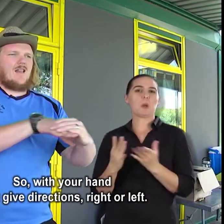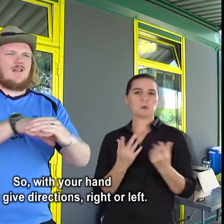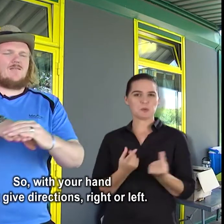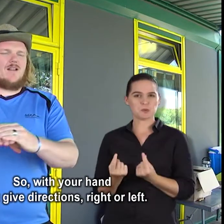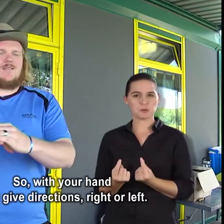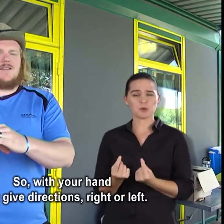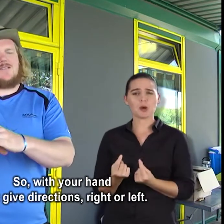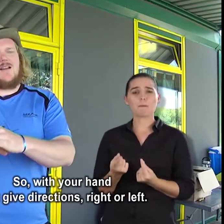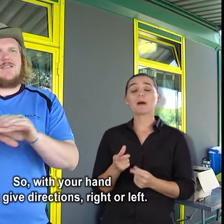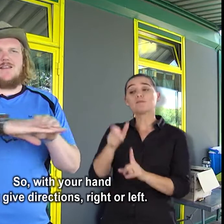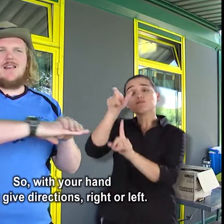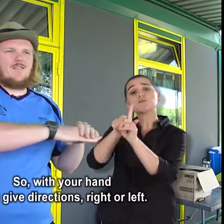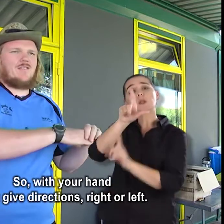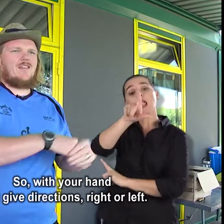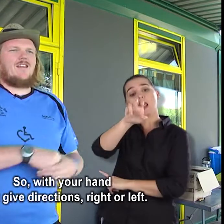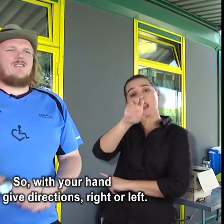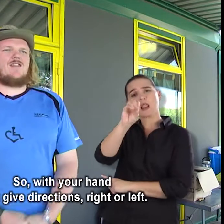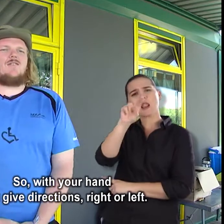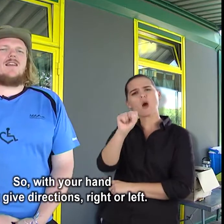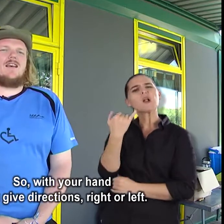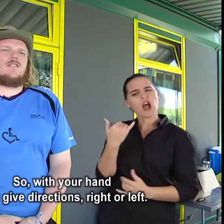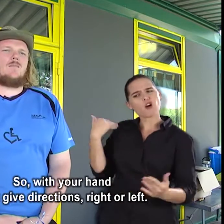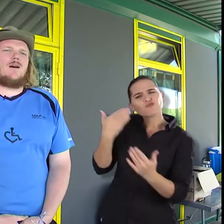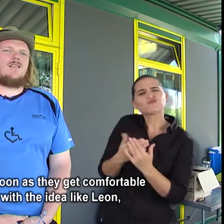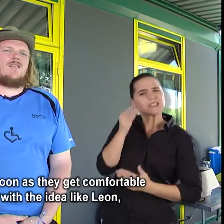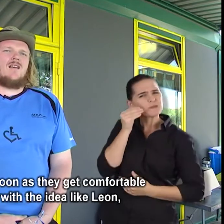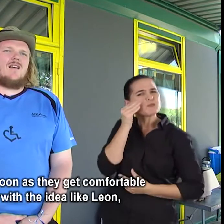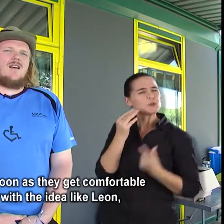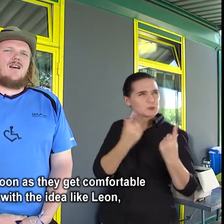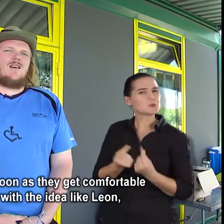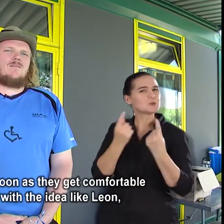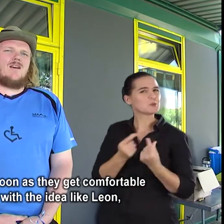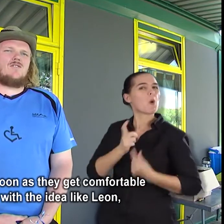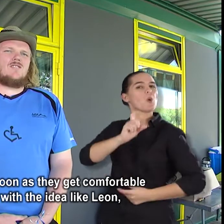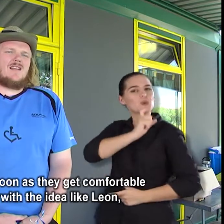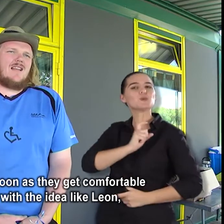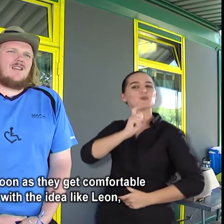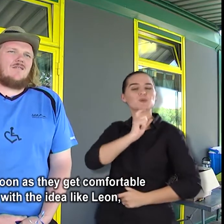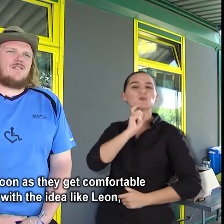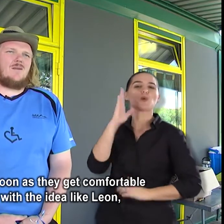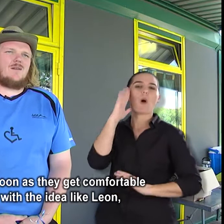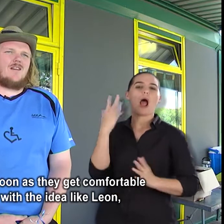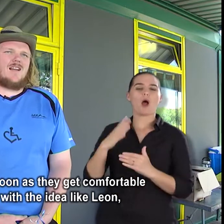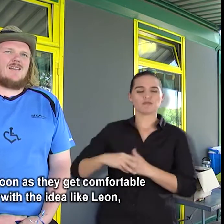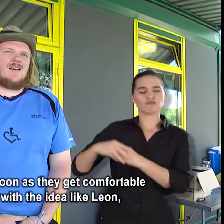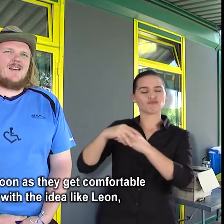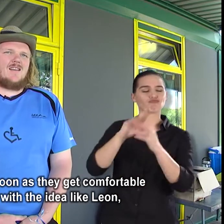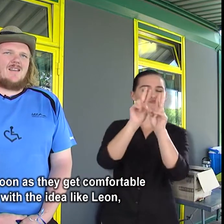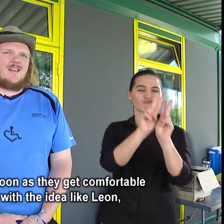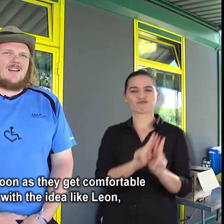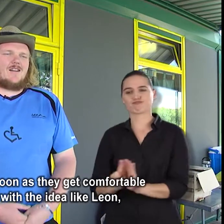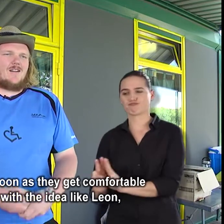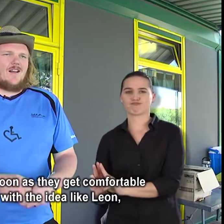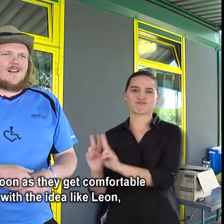hand, right and left, stuff like that. But as soon as they get comfortable with the